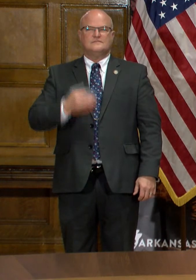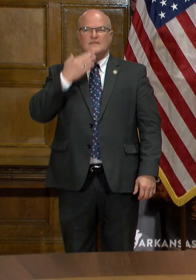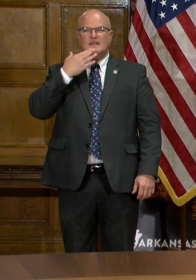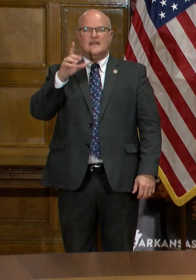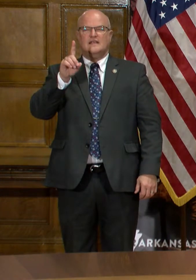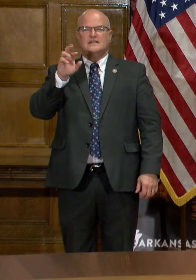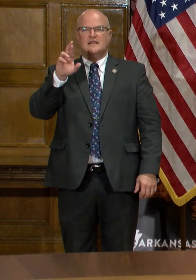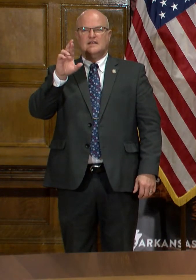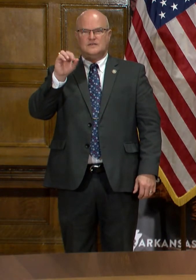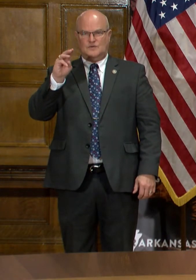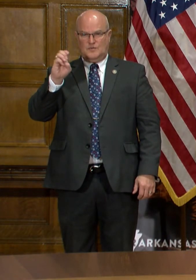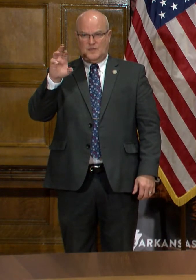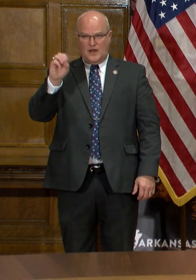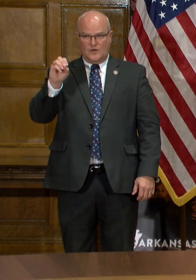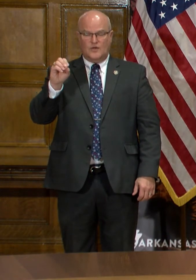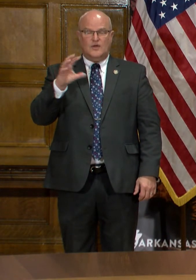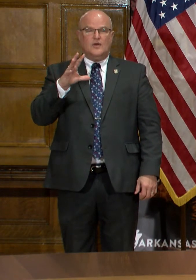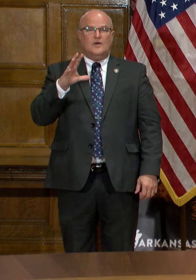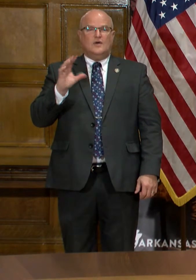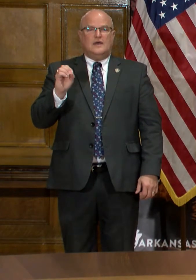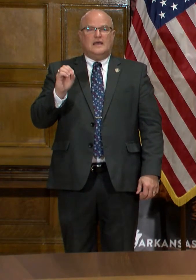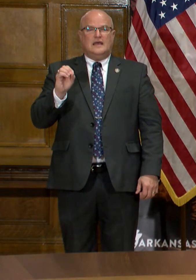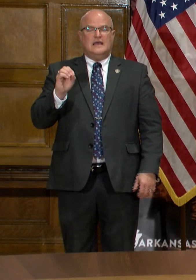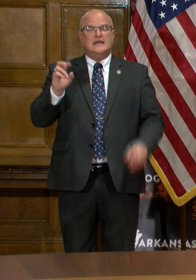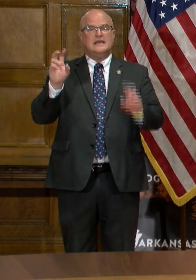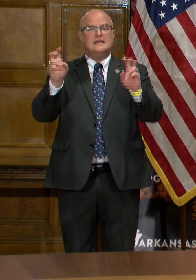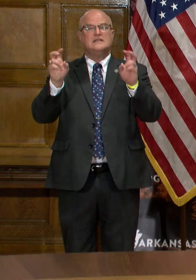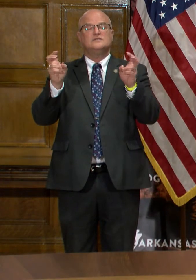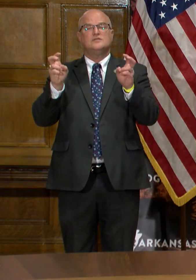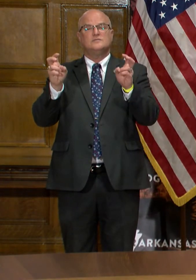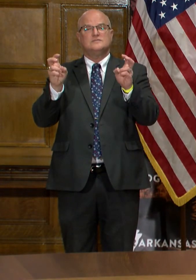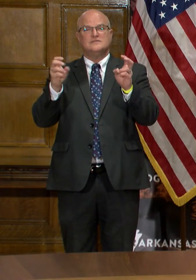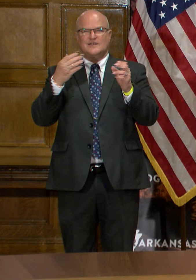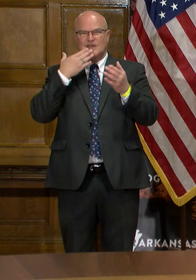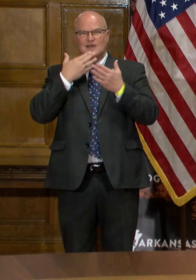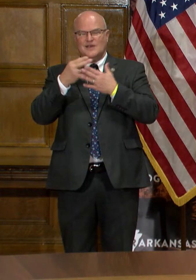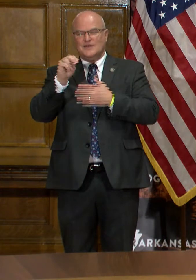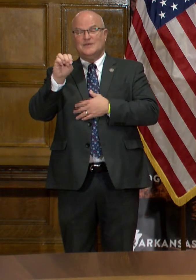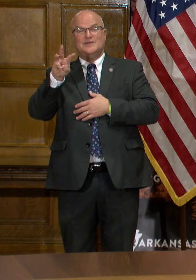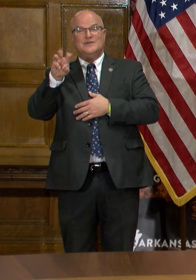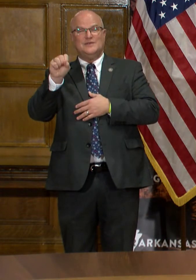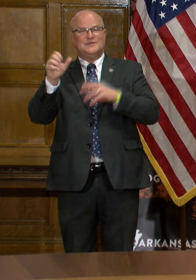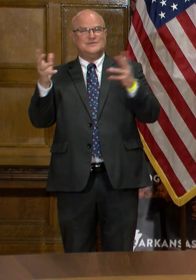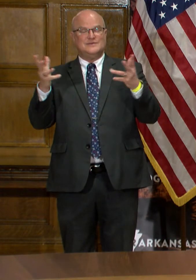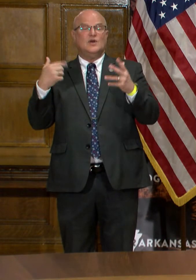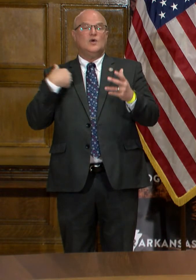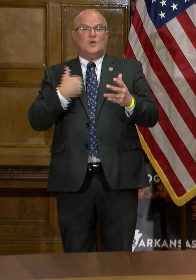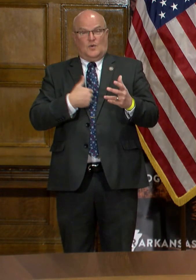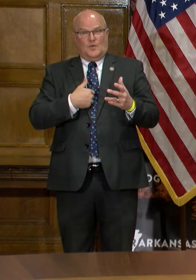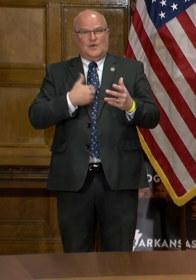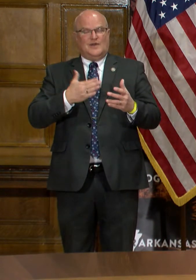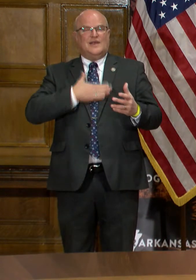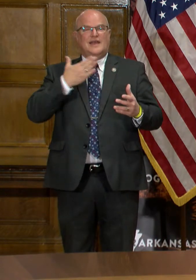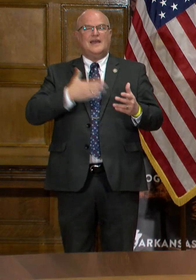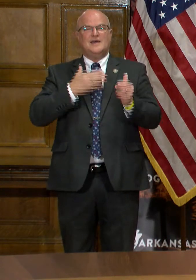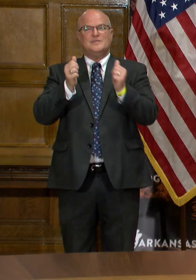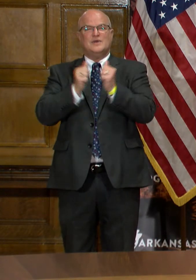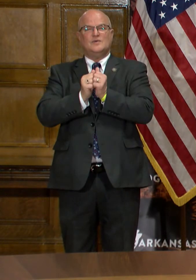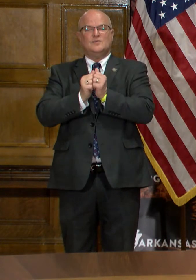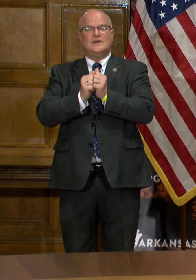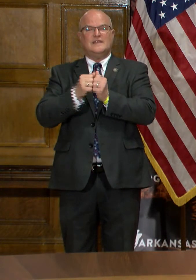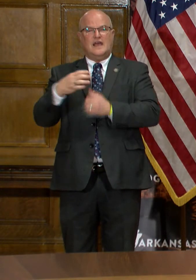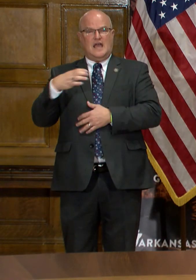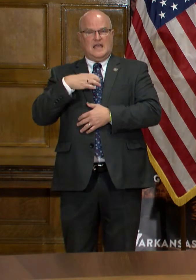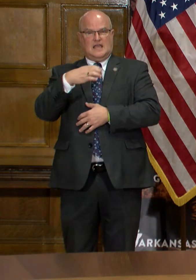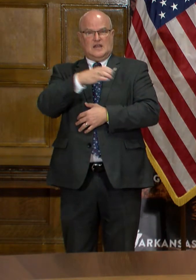Thank you, Dr. Romero. And in terms of on the good news side, we are pleased with